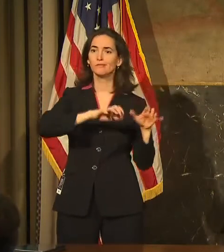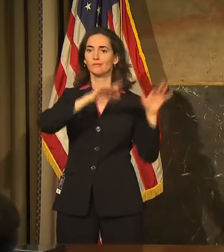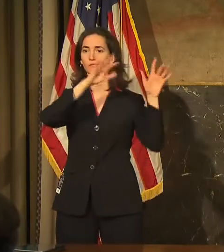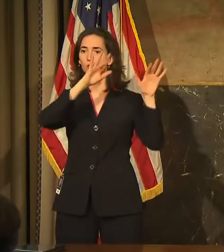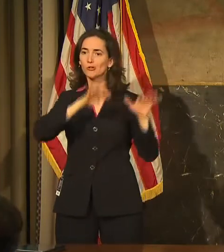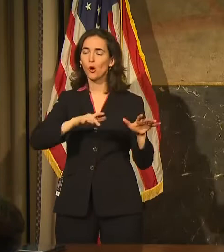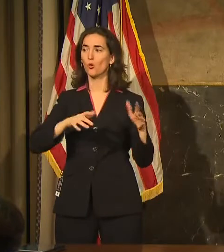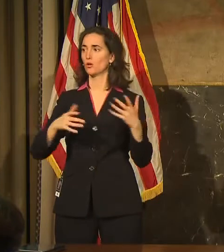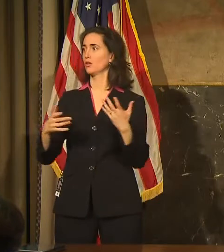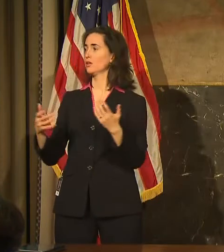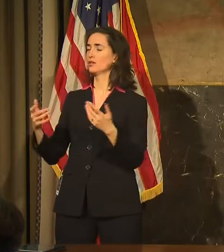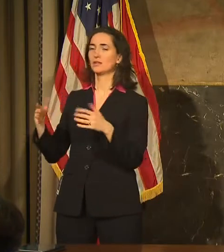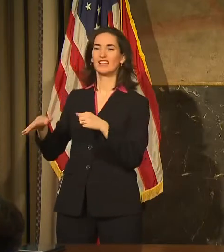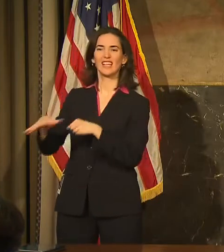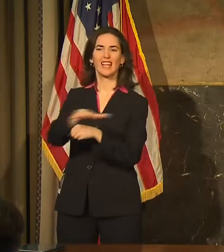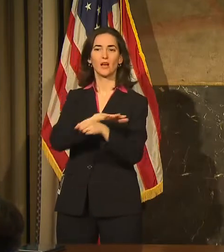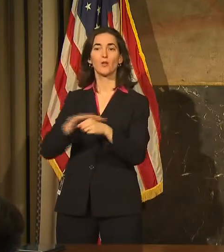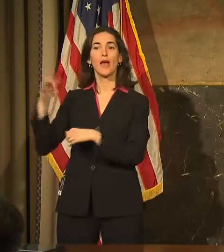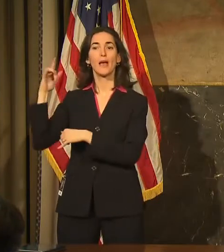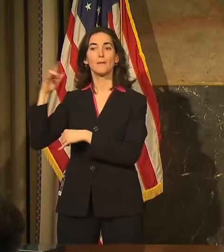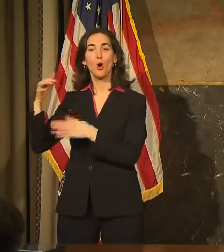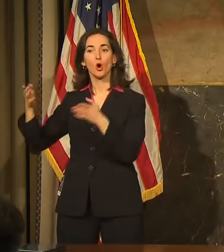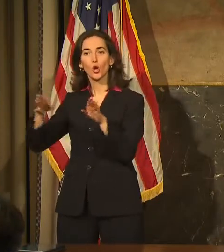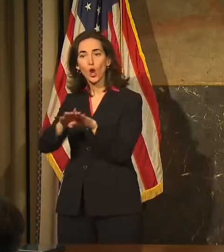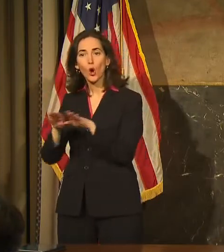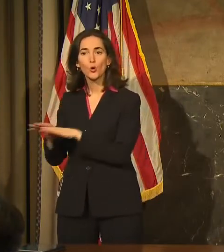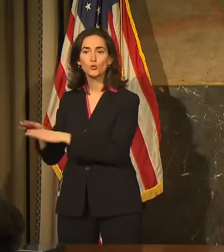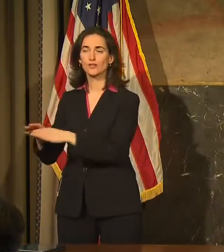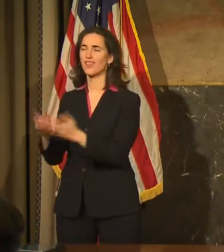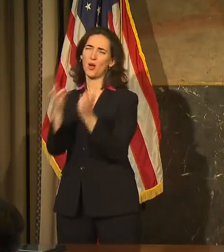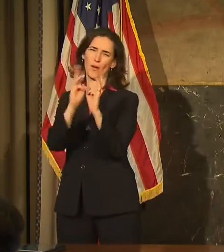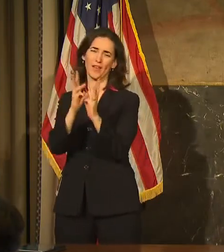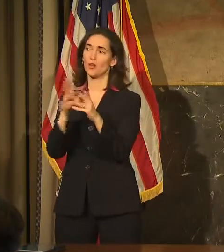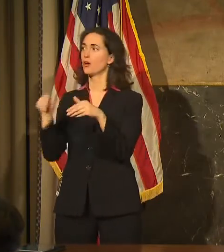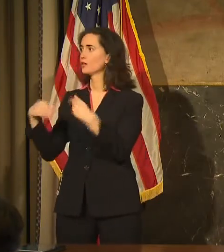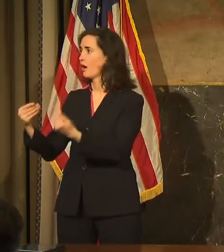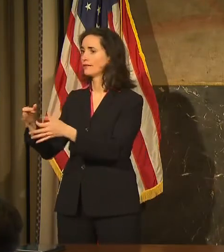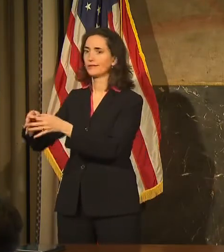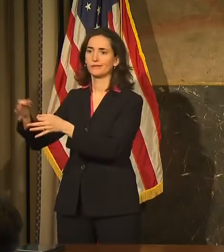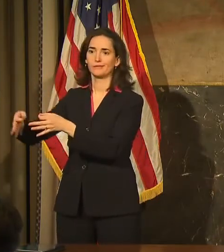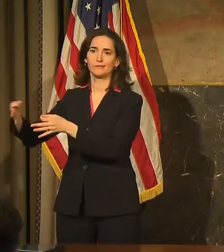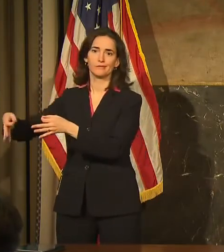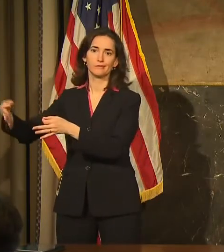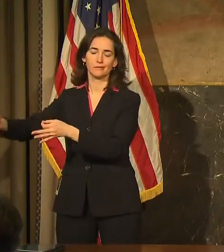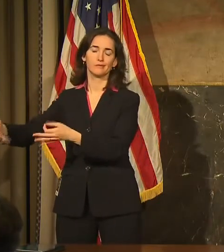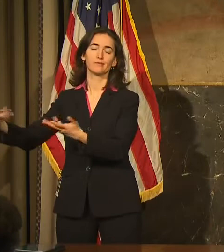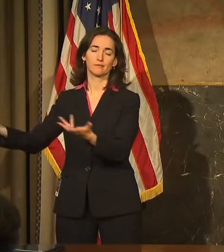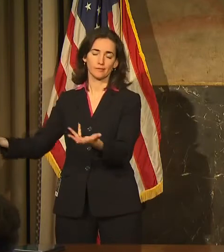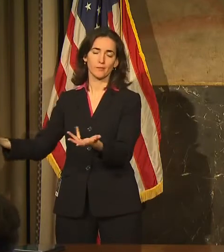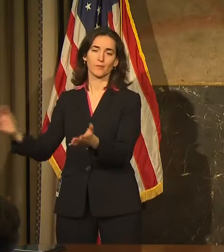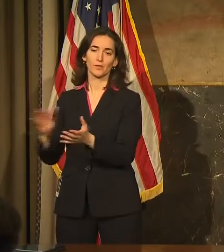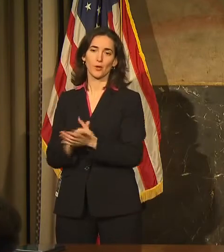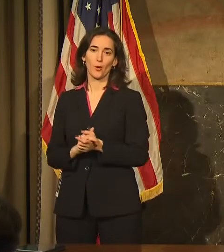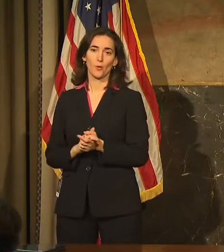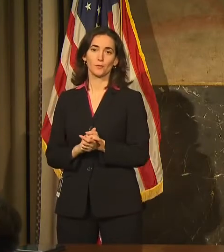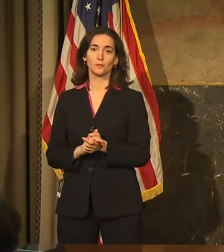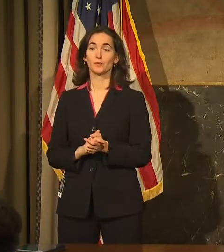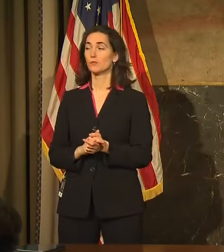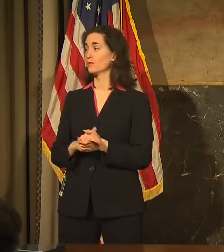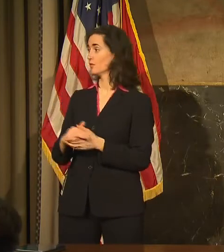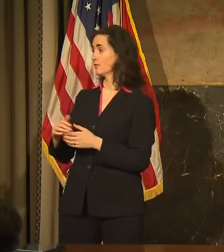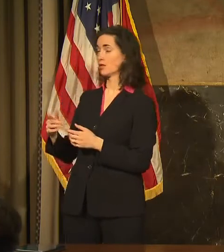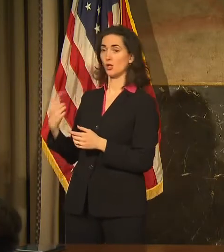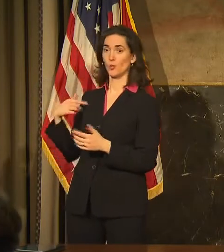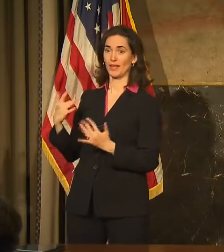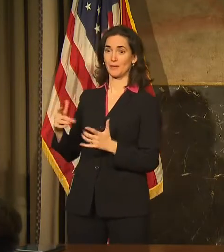affecting closures at various airports where the distribution occurs. And so our large shipments